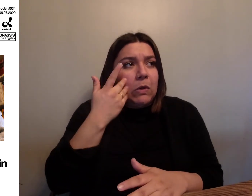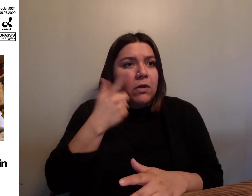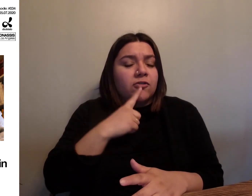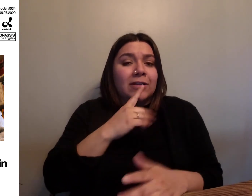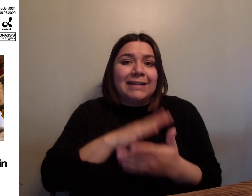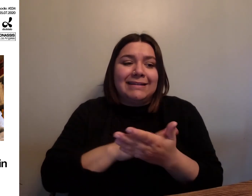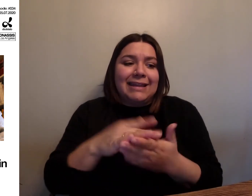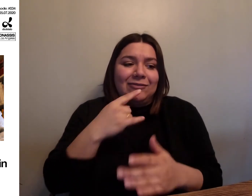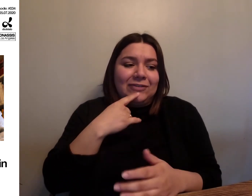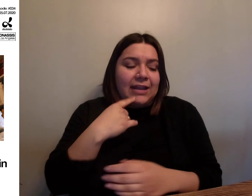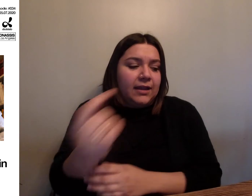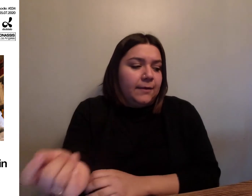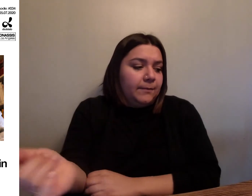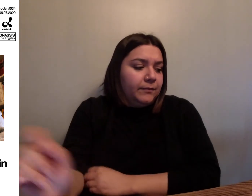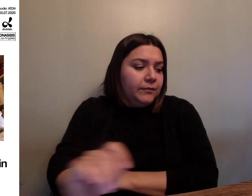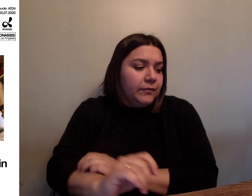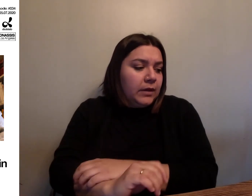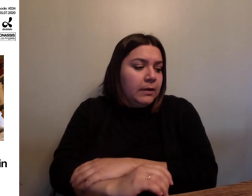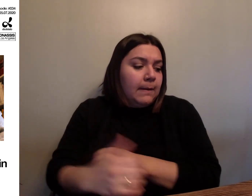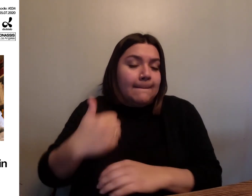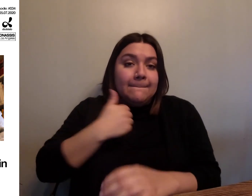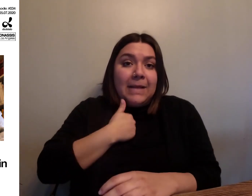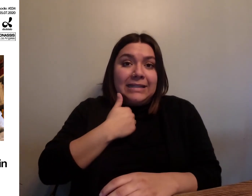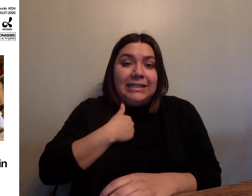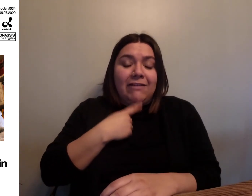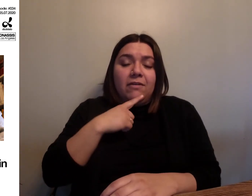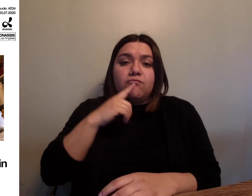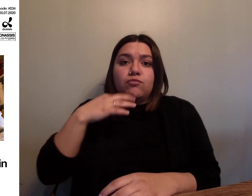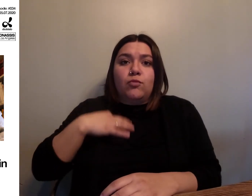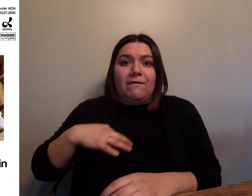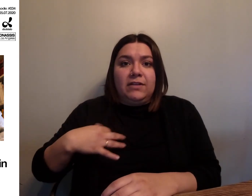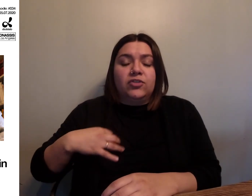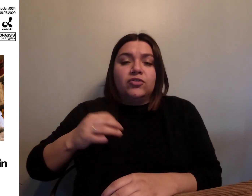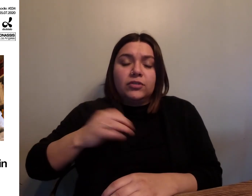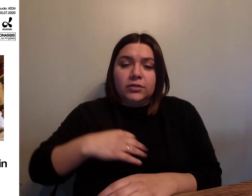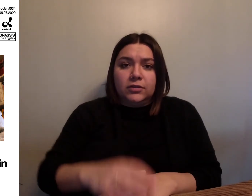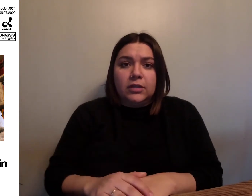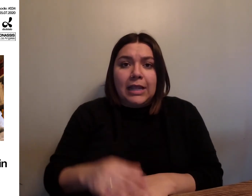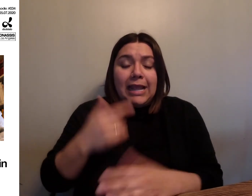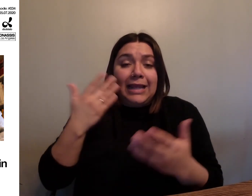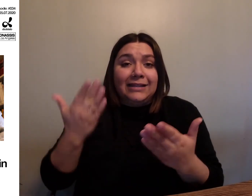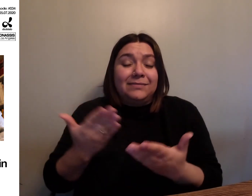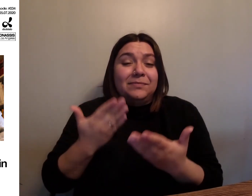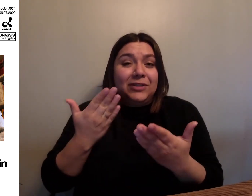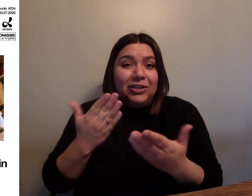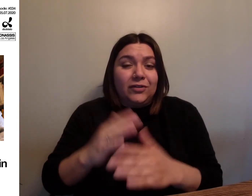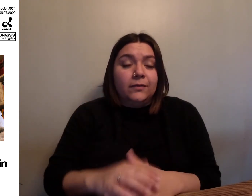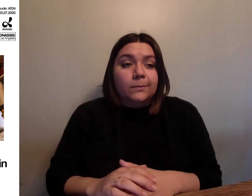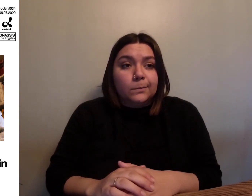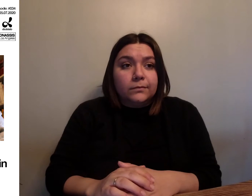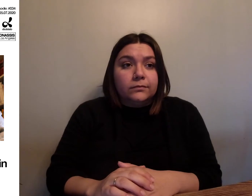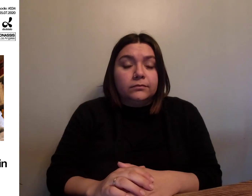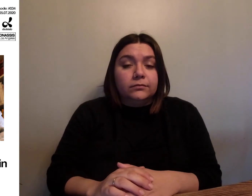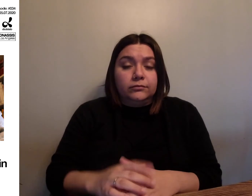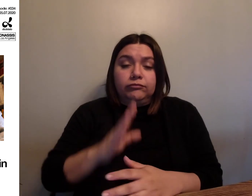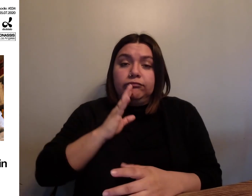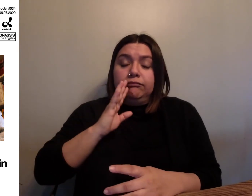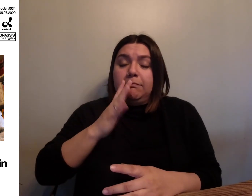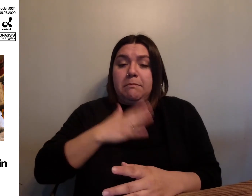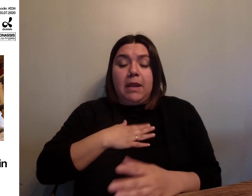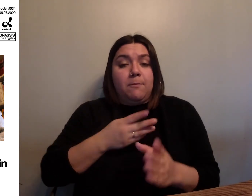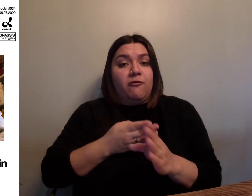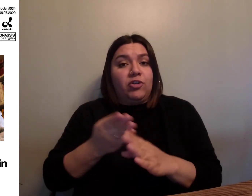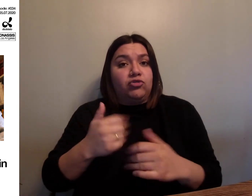it's very nice to say, because I am privileged. I sit here in a nice home. My whole professional life